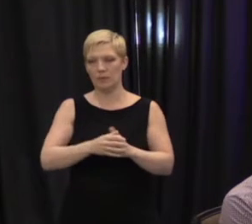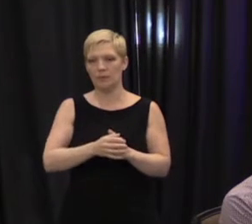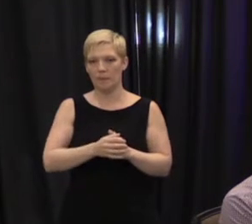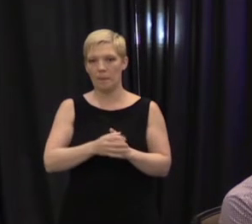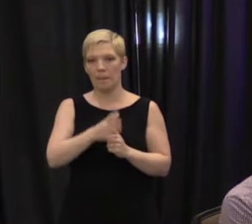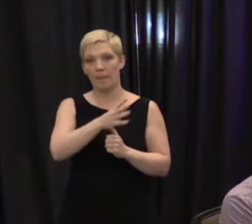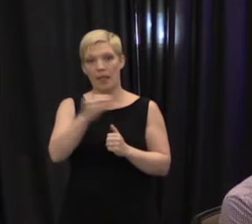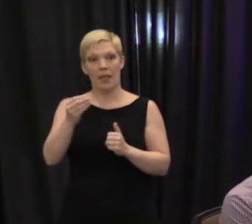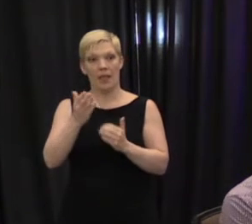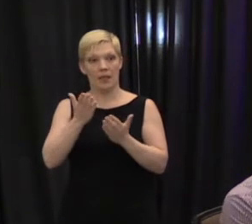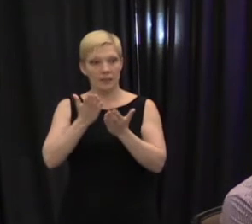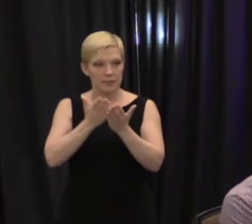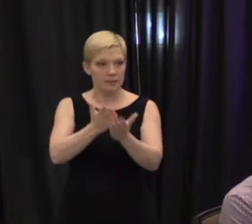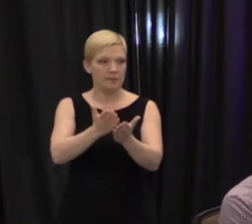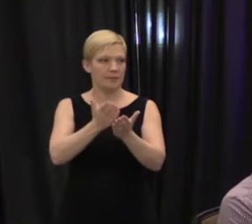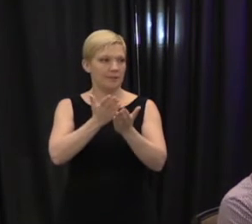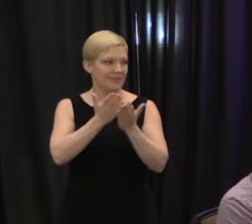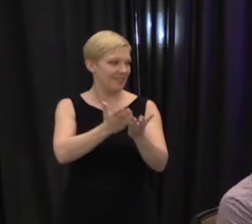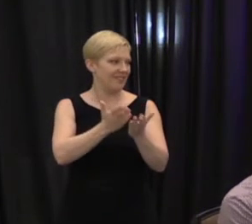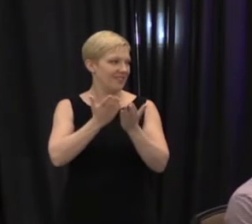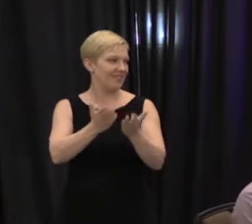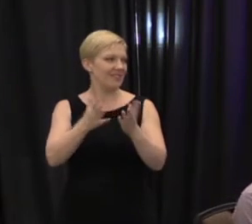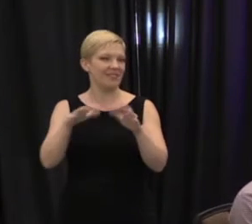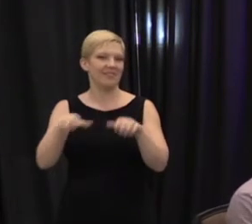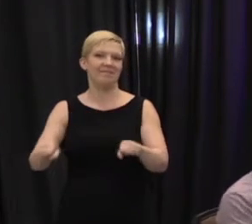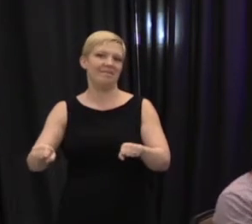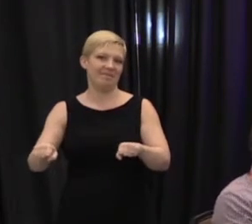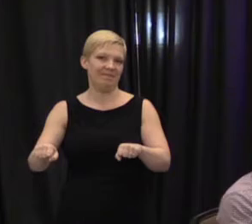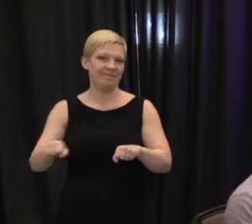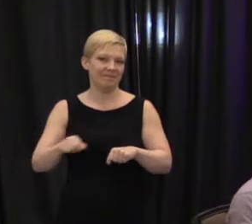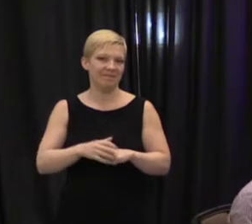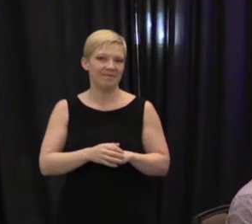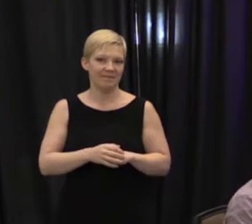and then another hand to that person.